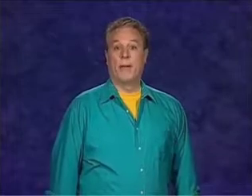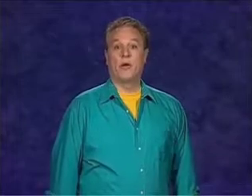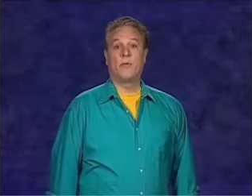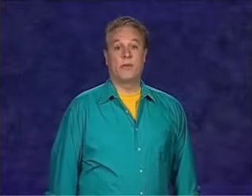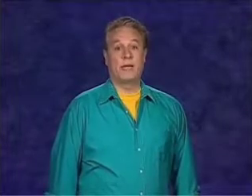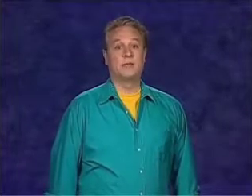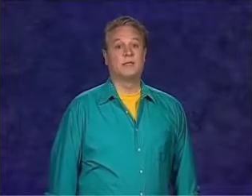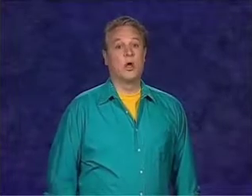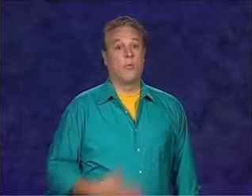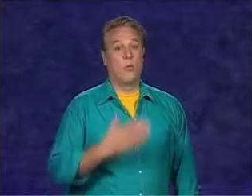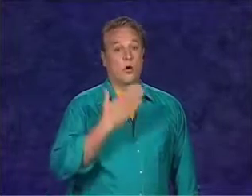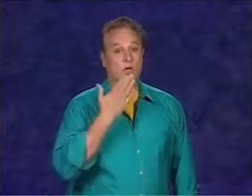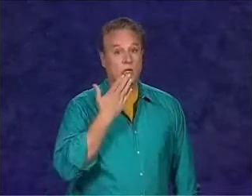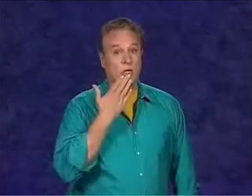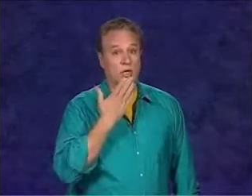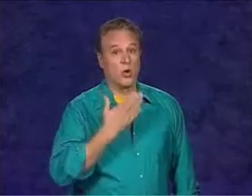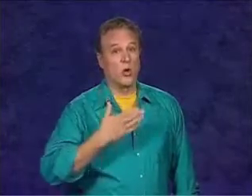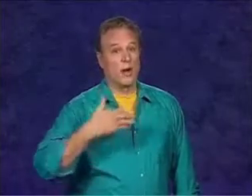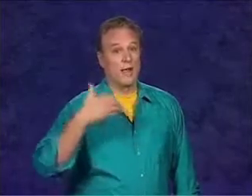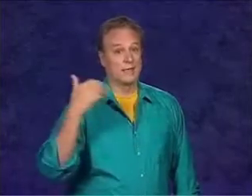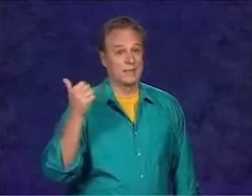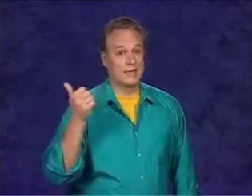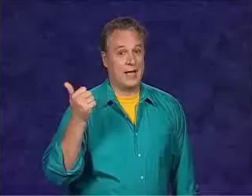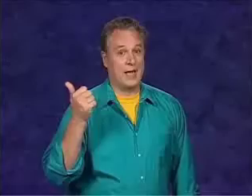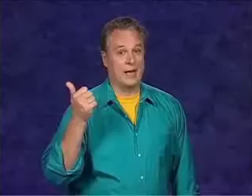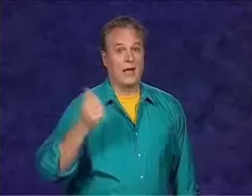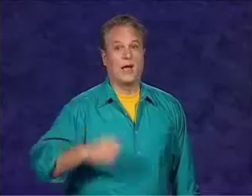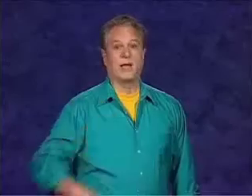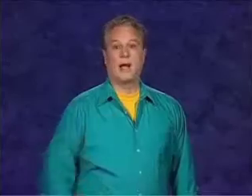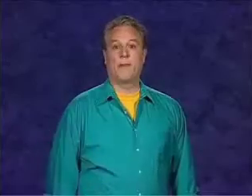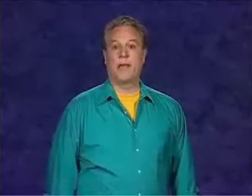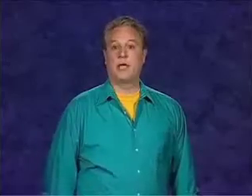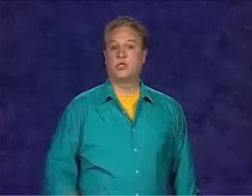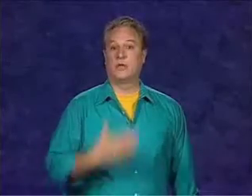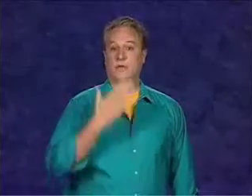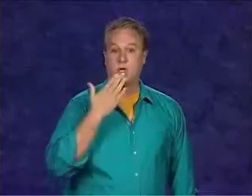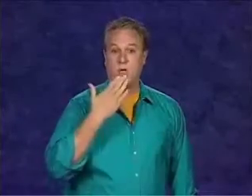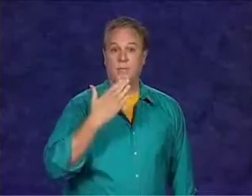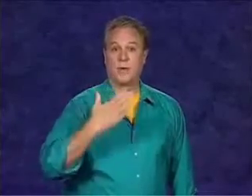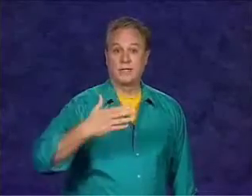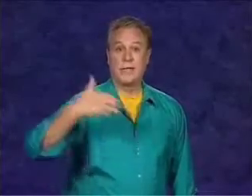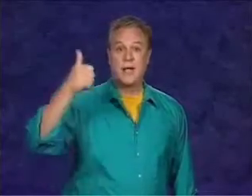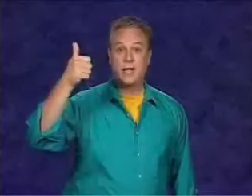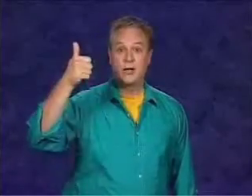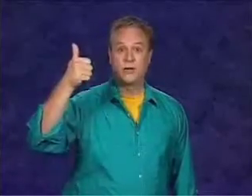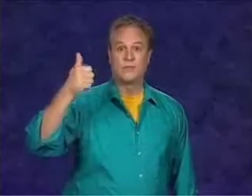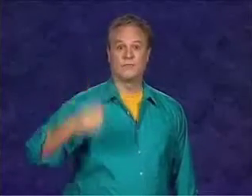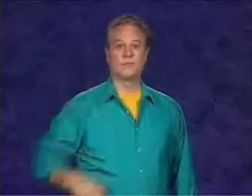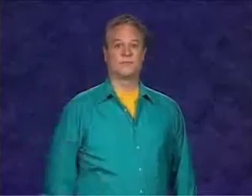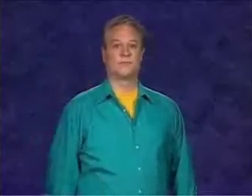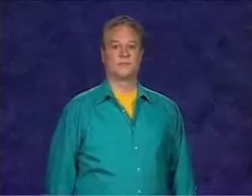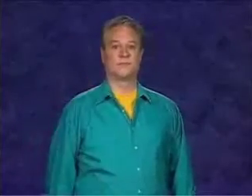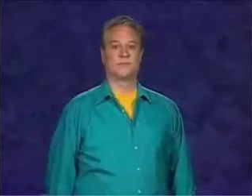Better means more good, or as a sign, a combination of good plus higher.